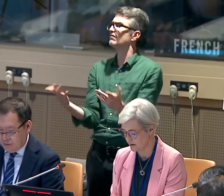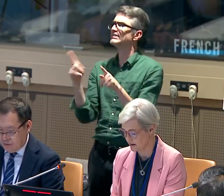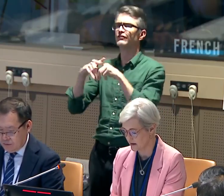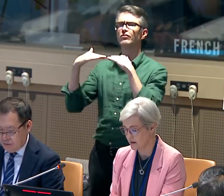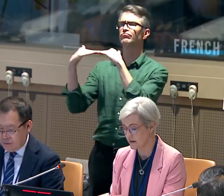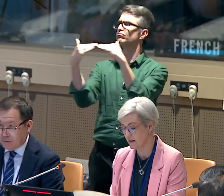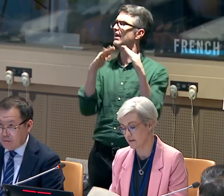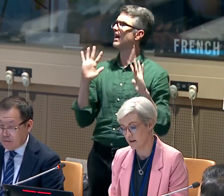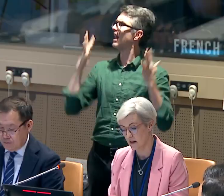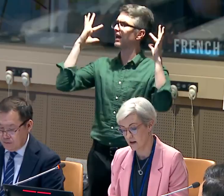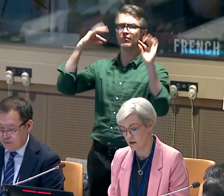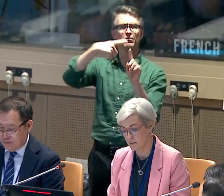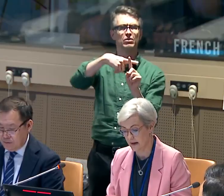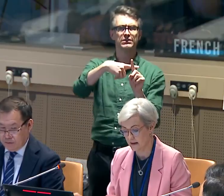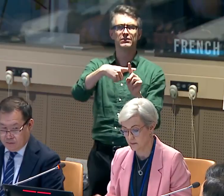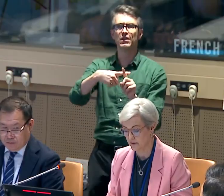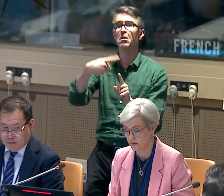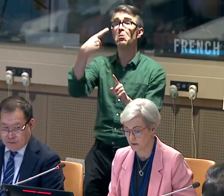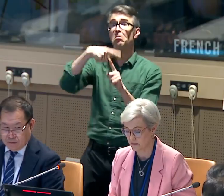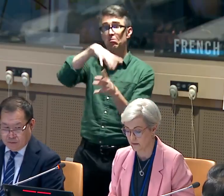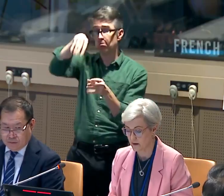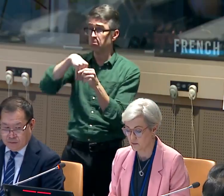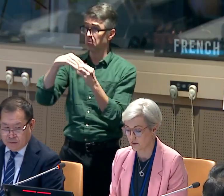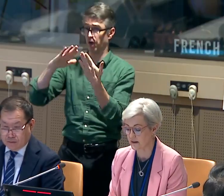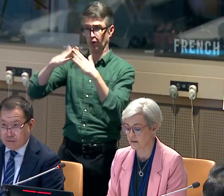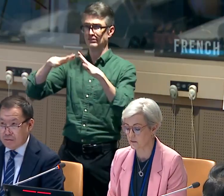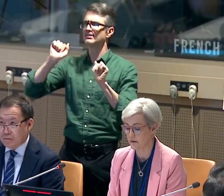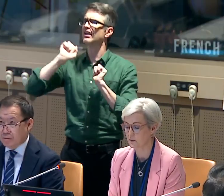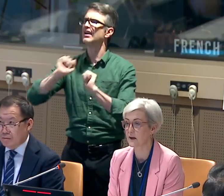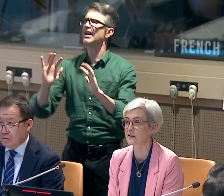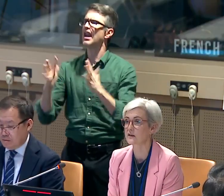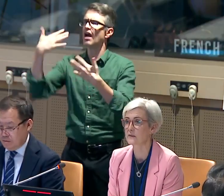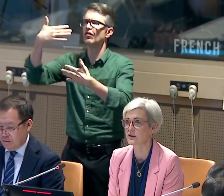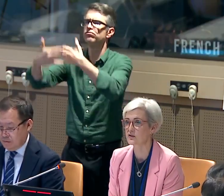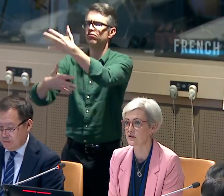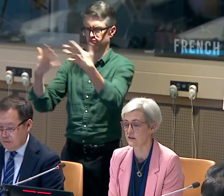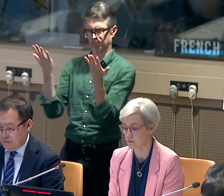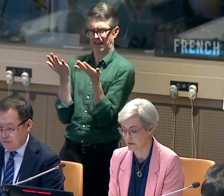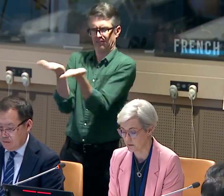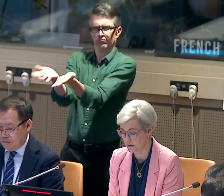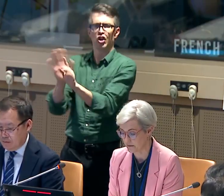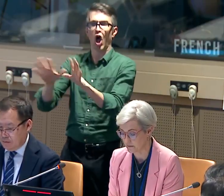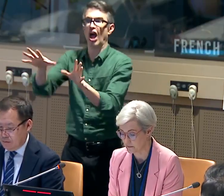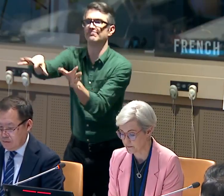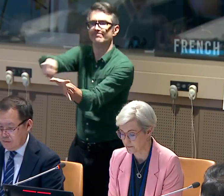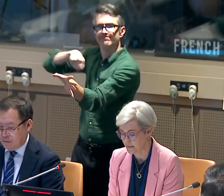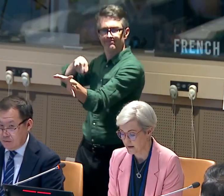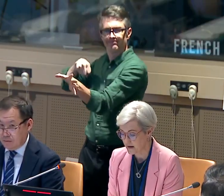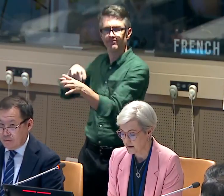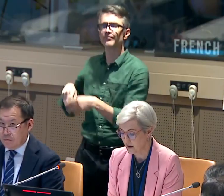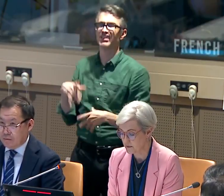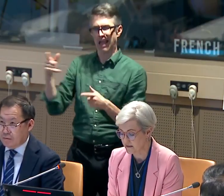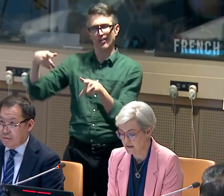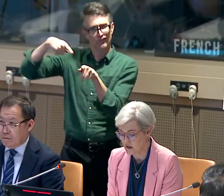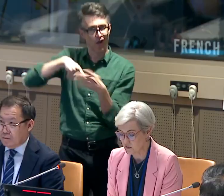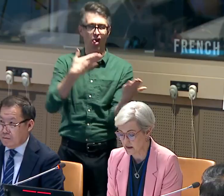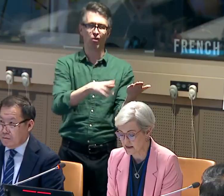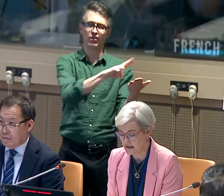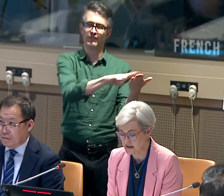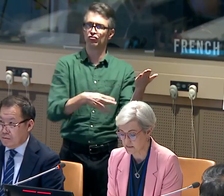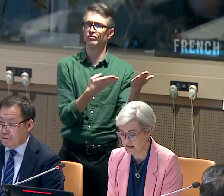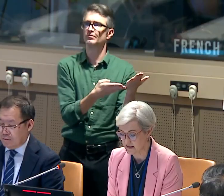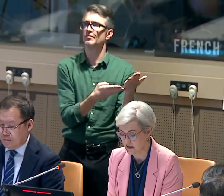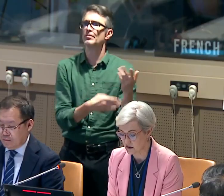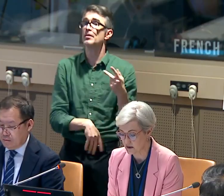community life, these are binding principles. Practice must match these principles. That means